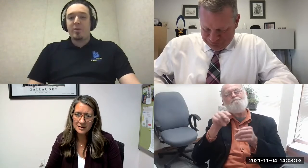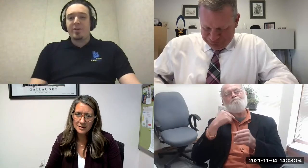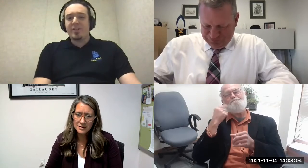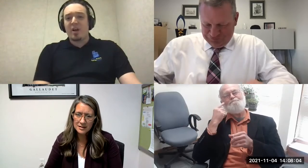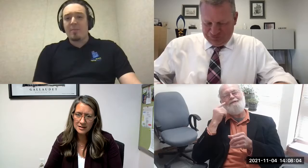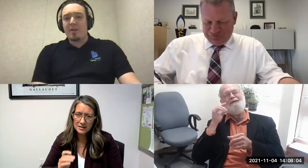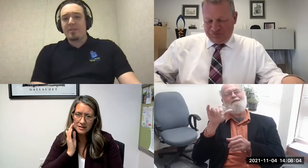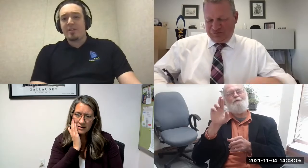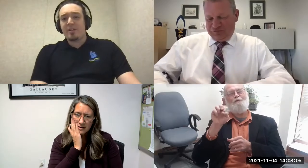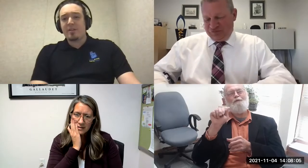With Trisha's comments,